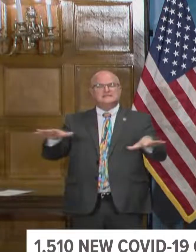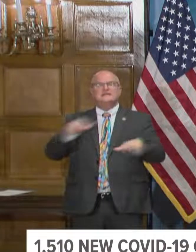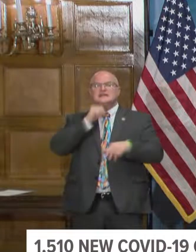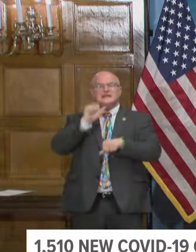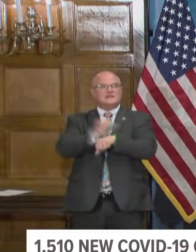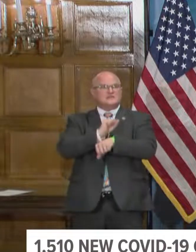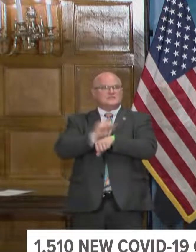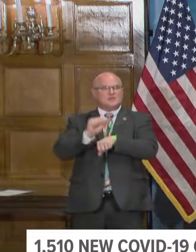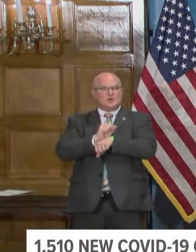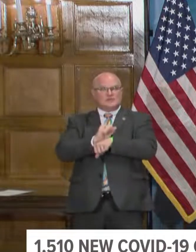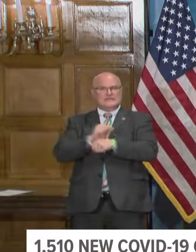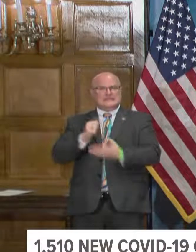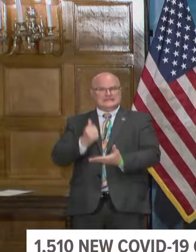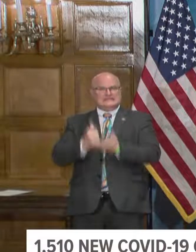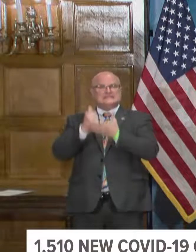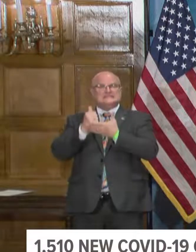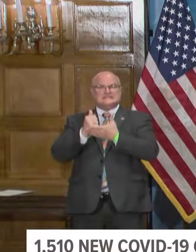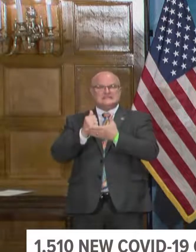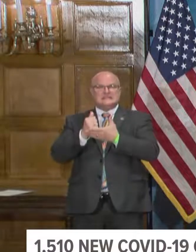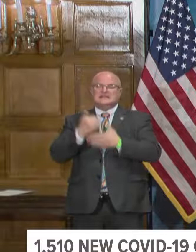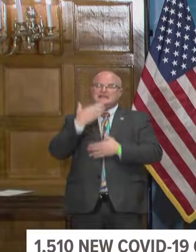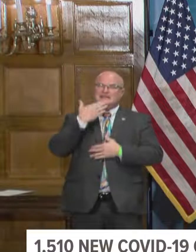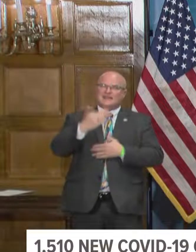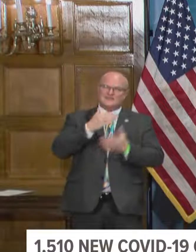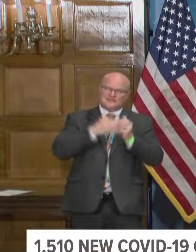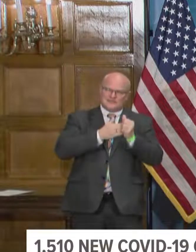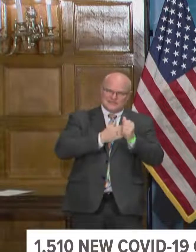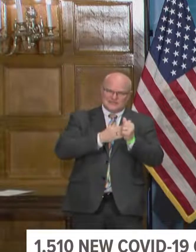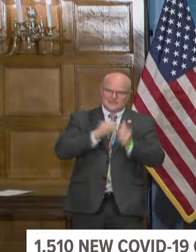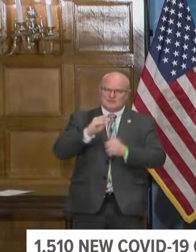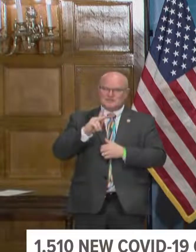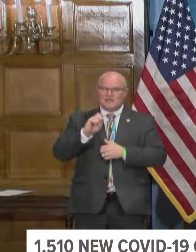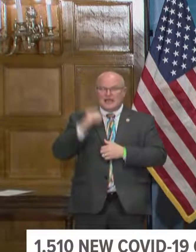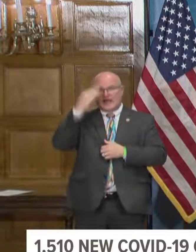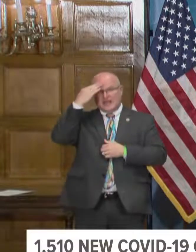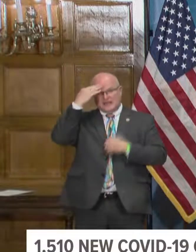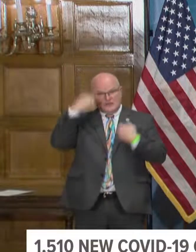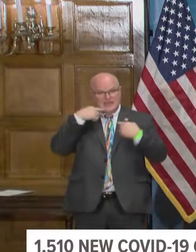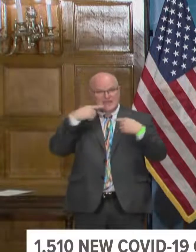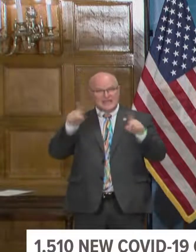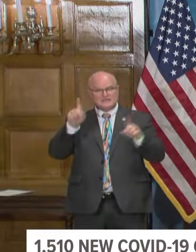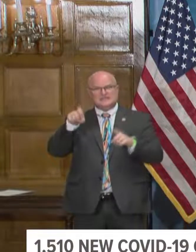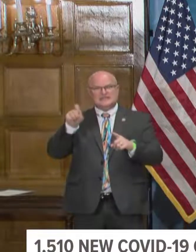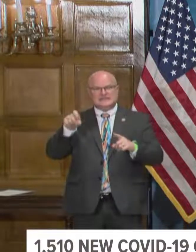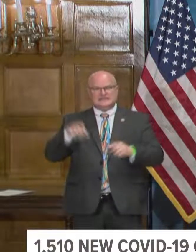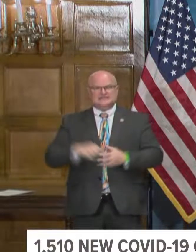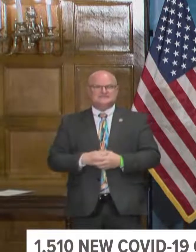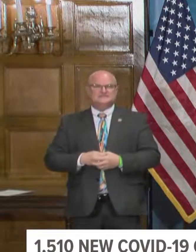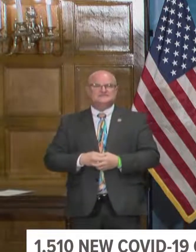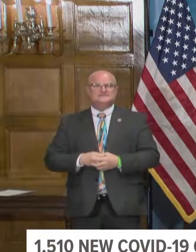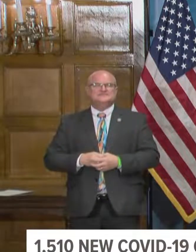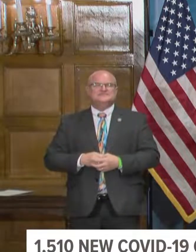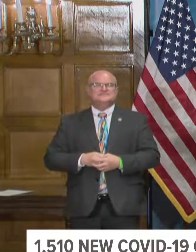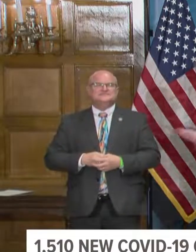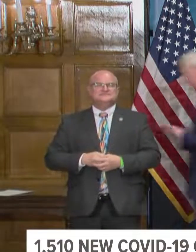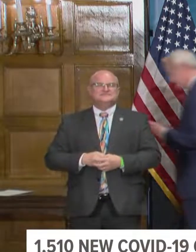federal guidelines, but Mike, thanks for your leadership on this. I know you've got some announcements that you need to make.